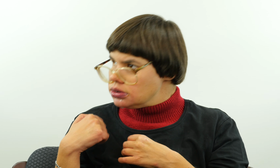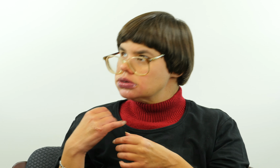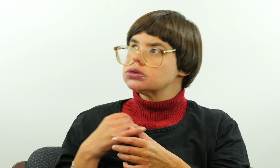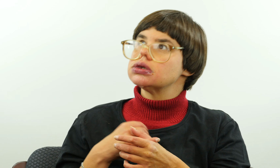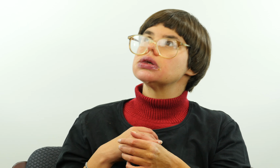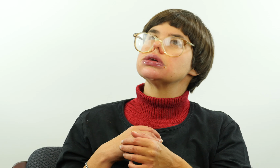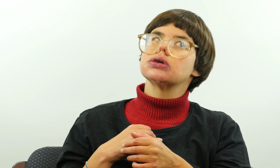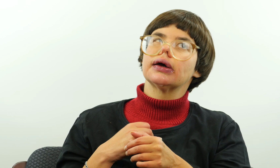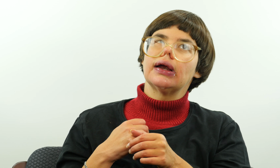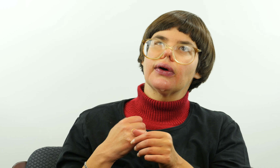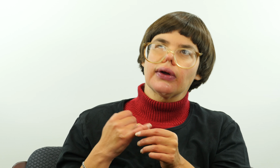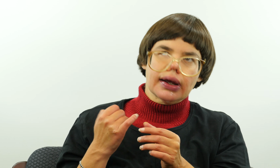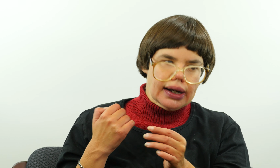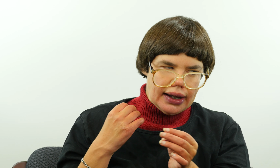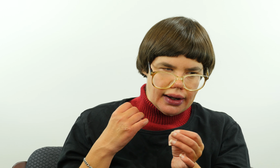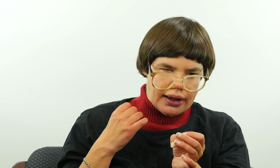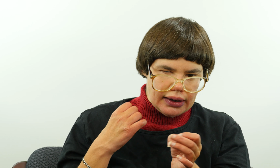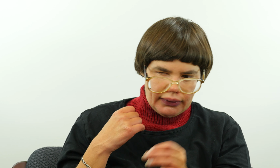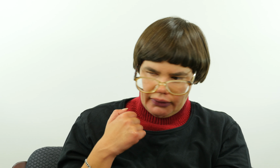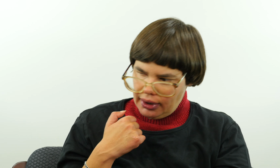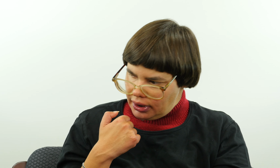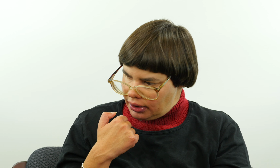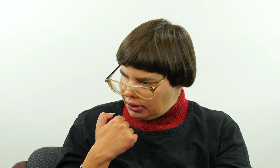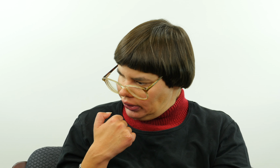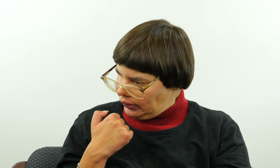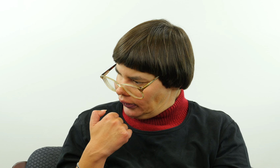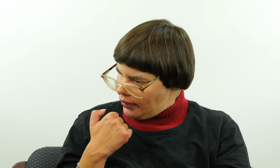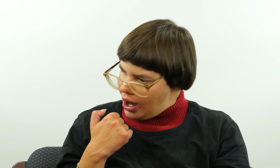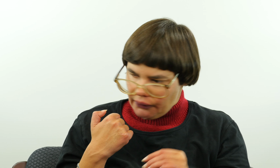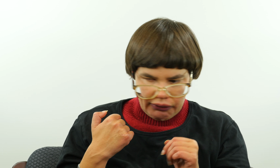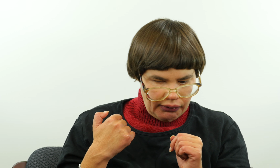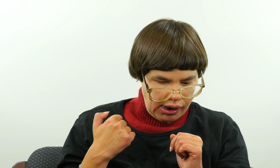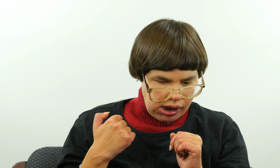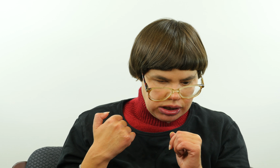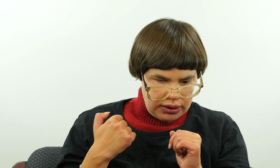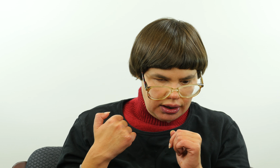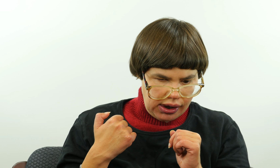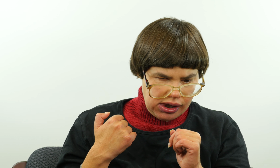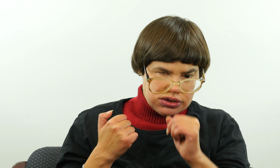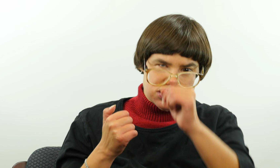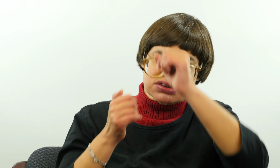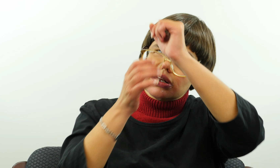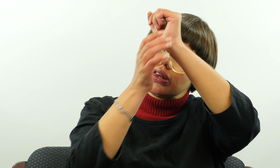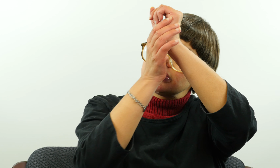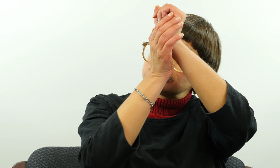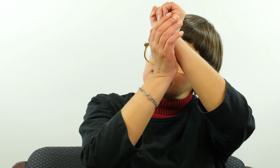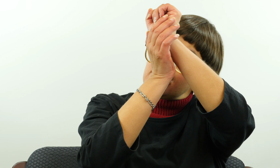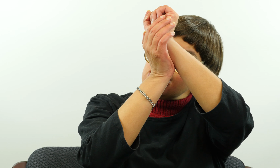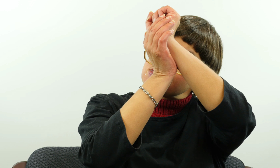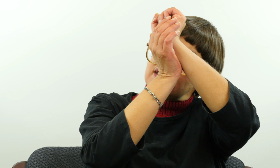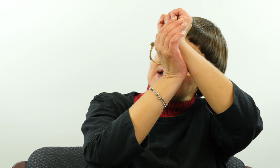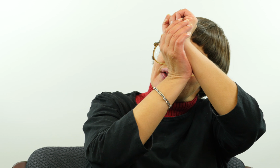Look up. I'm going to get a fan. Uh-huh. I'm going to a fan. house. And let's see. Yes.